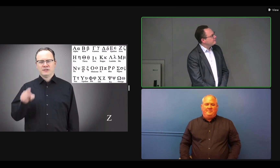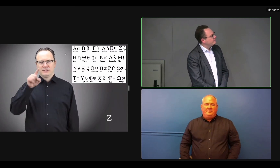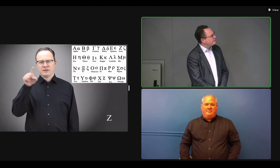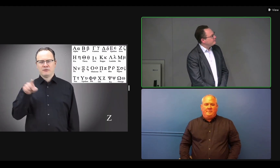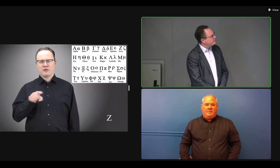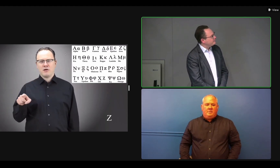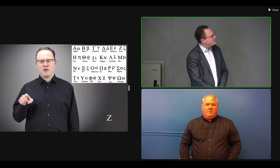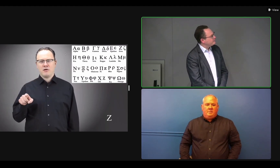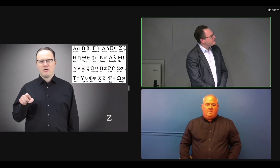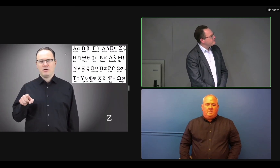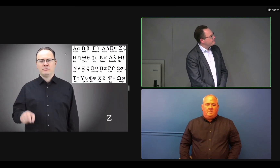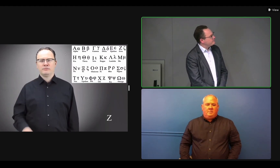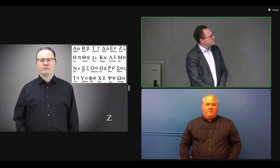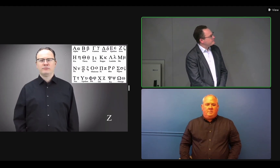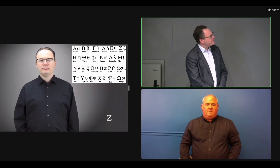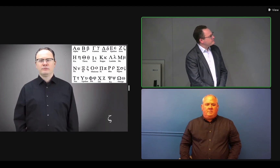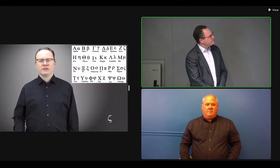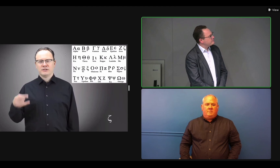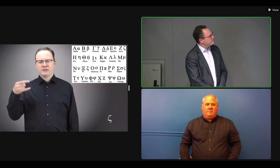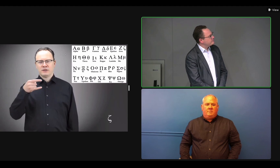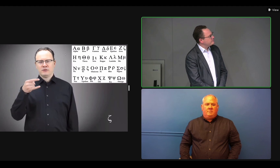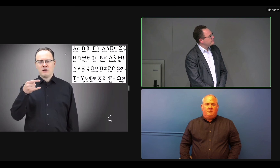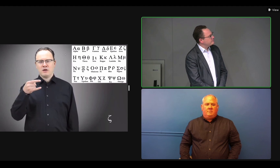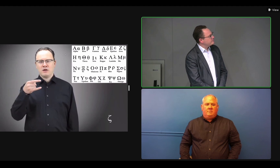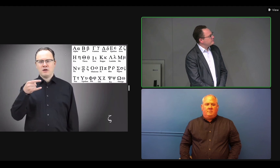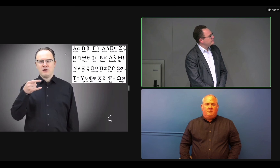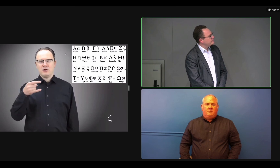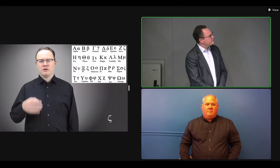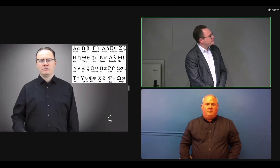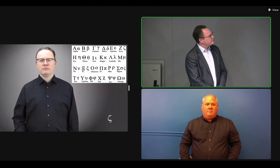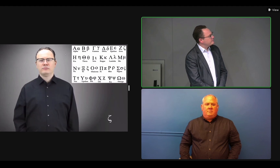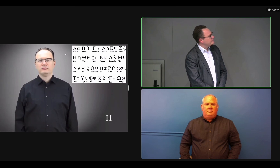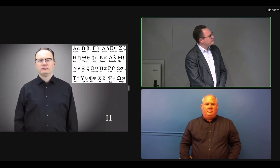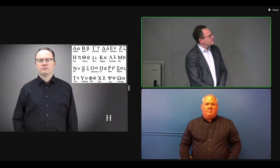And I'll point out that there is some variation here as well, as you can see.